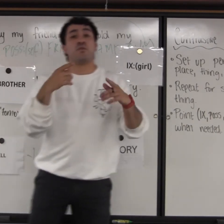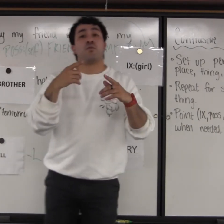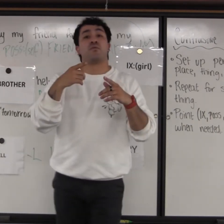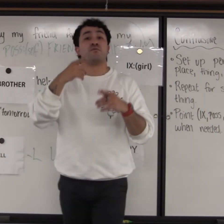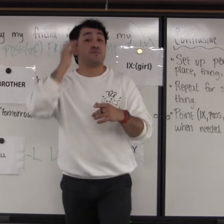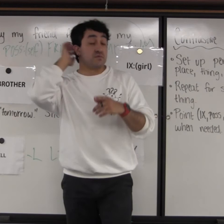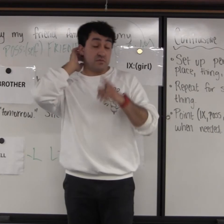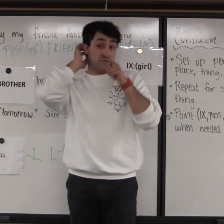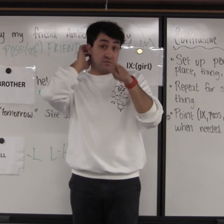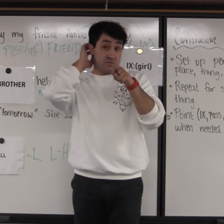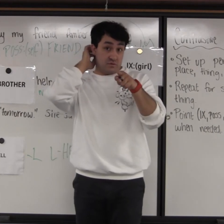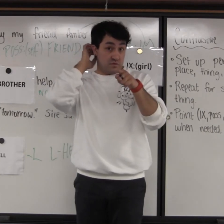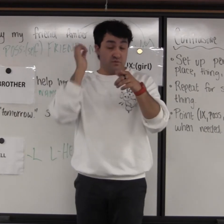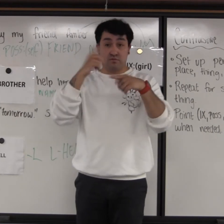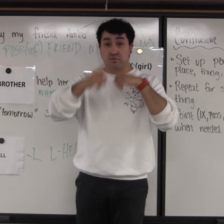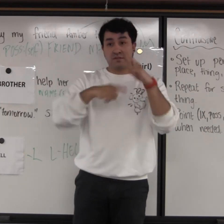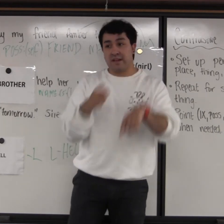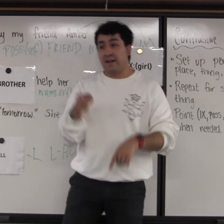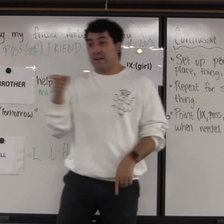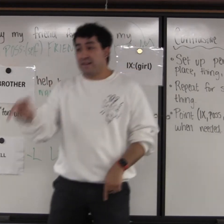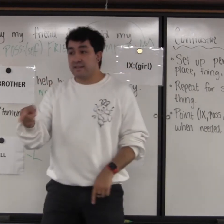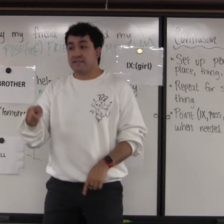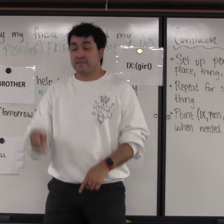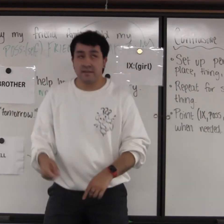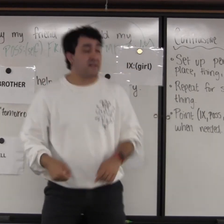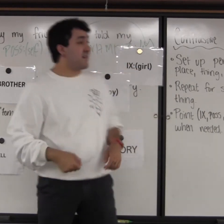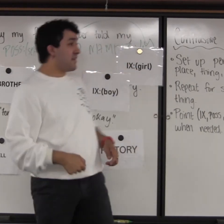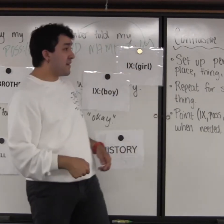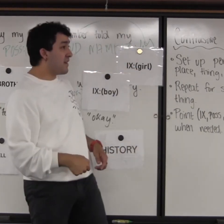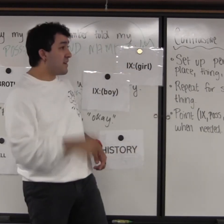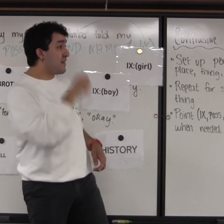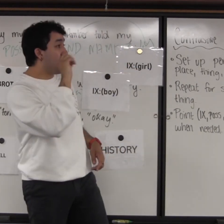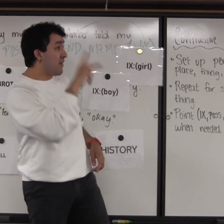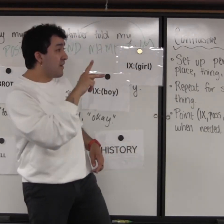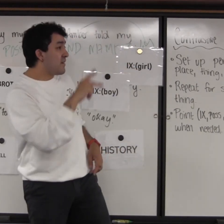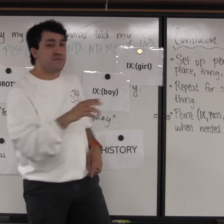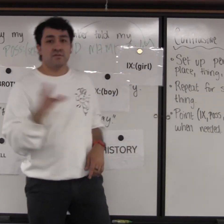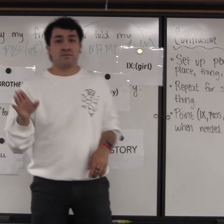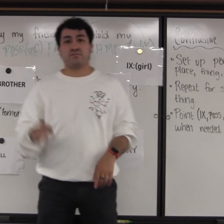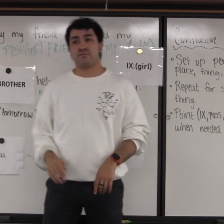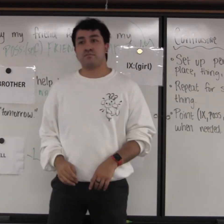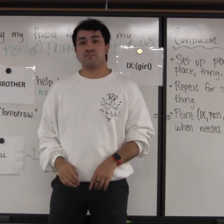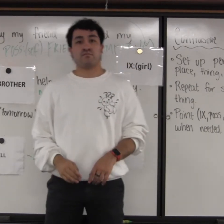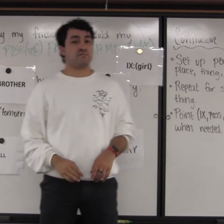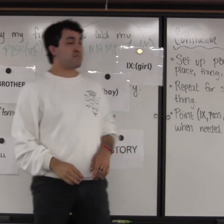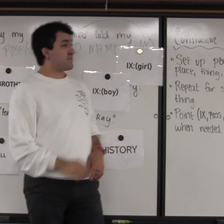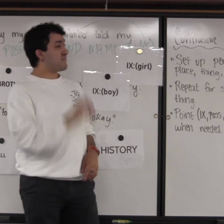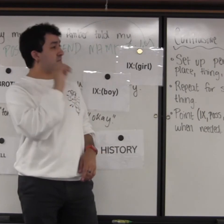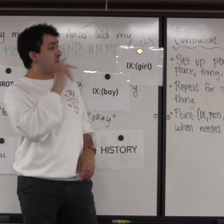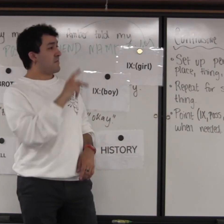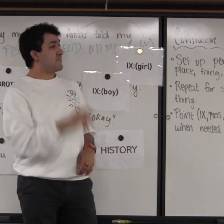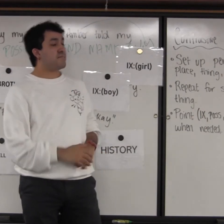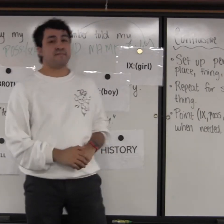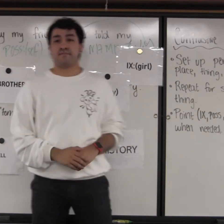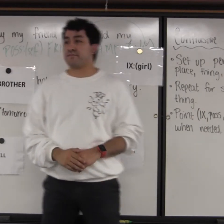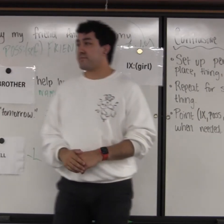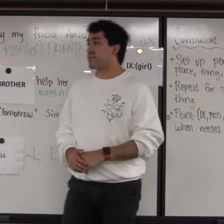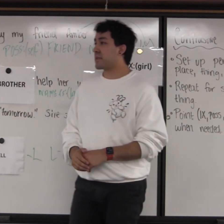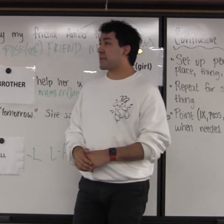I don't need to do anything else. So you don't need to point and then role shift either. Just role shift into that position,